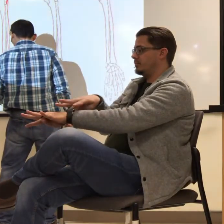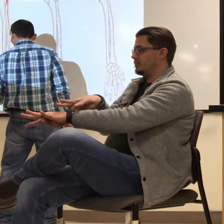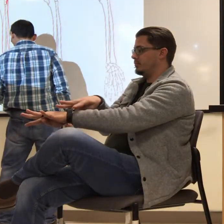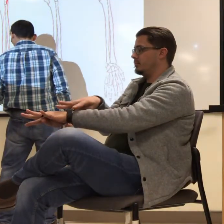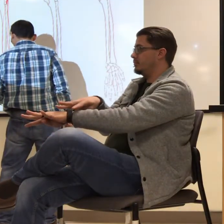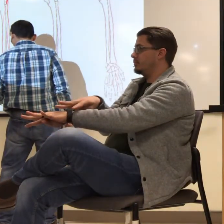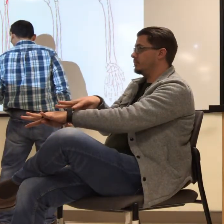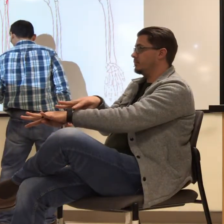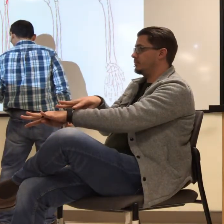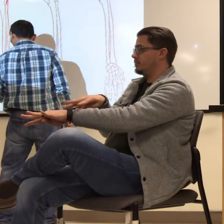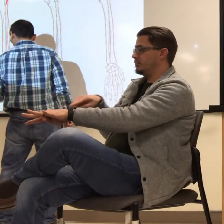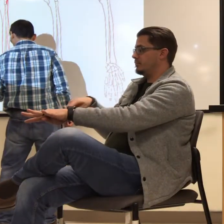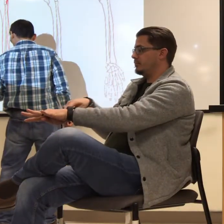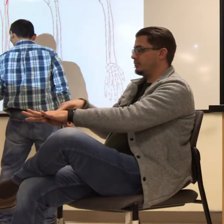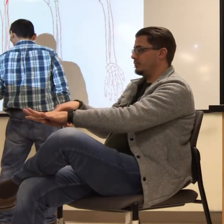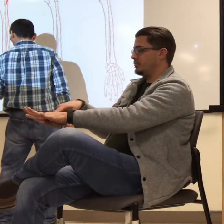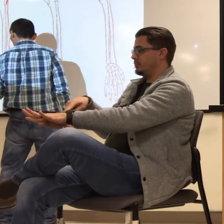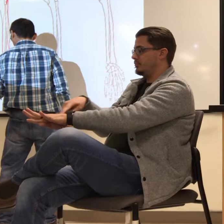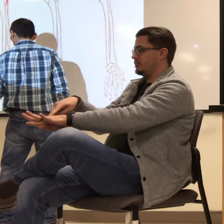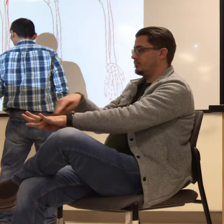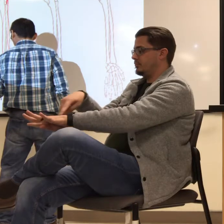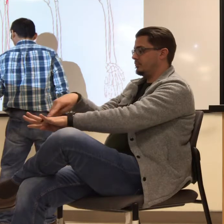each of their digits.